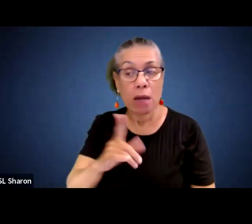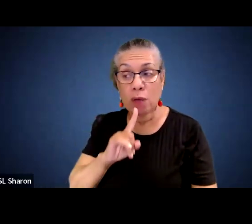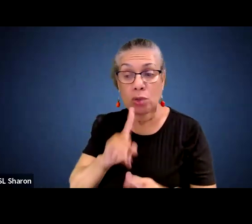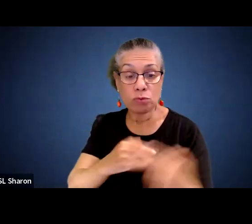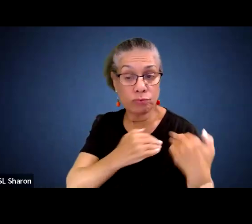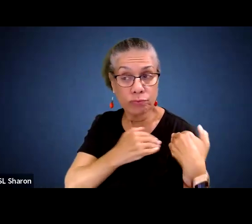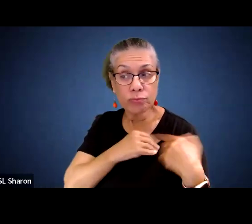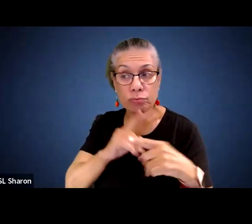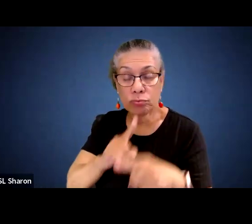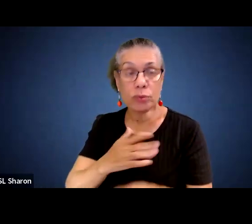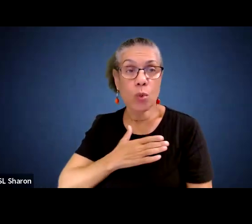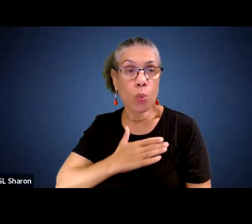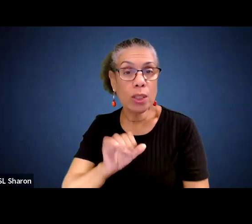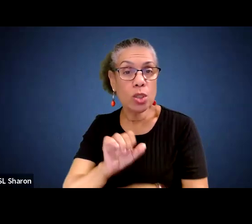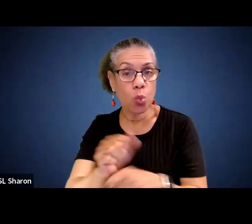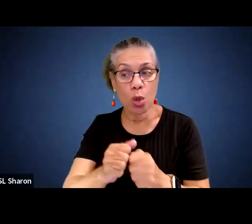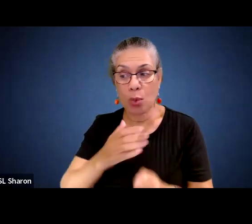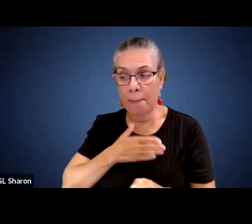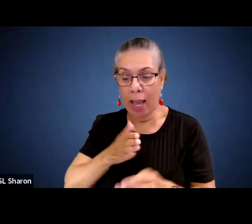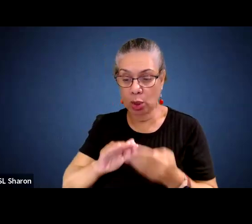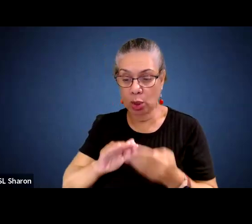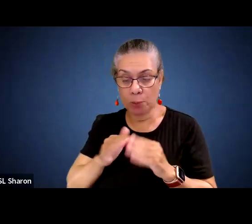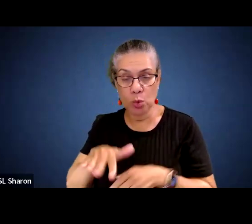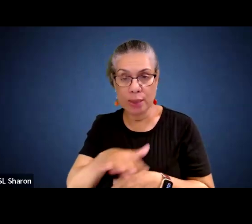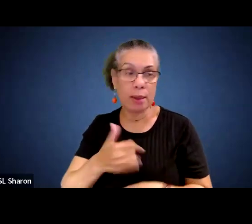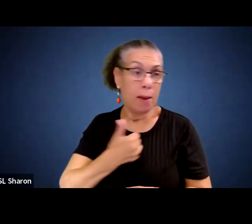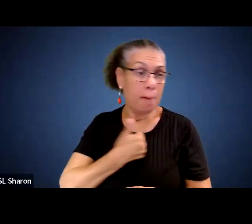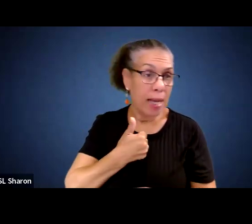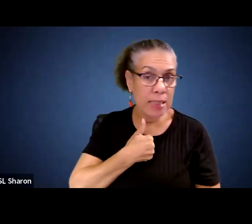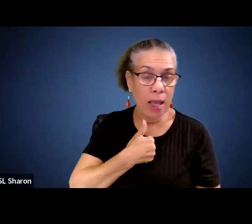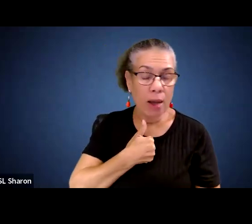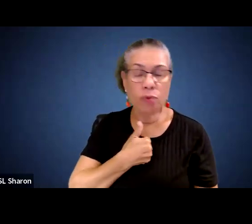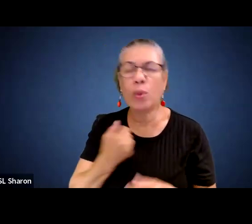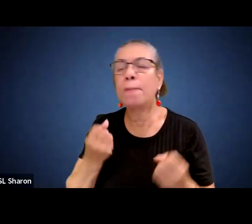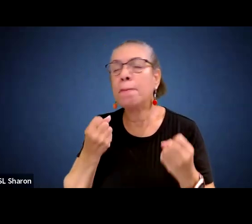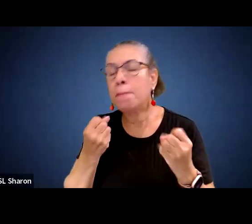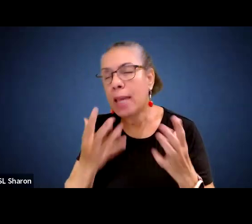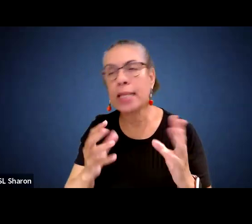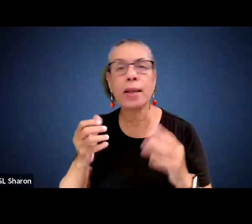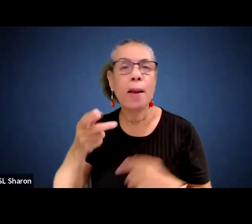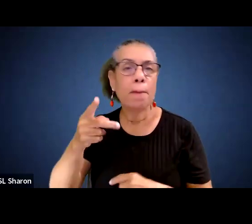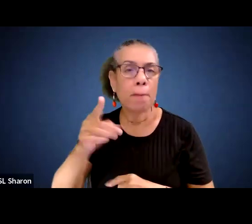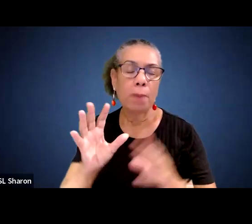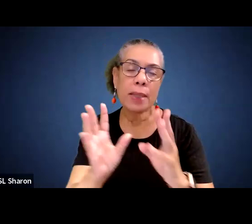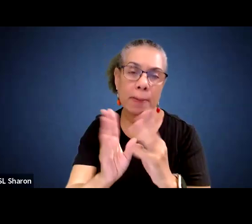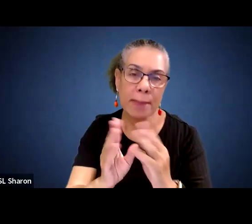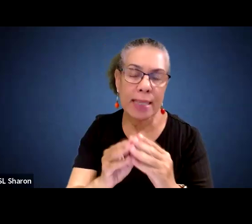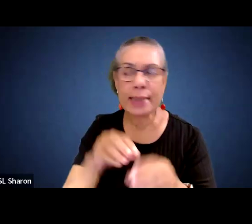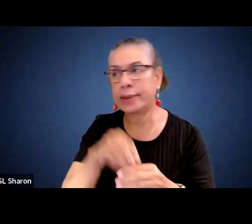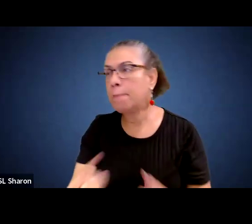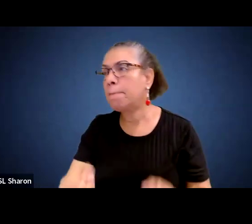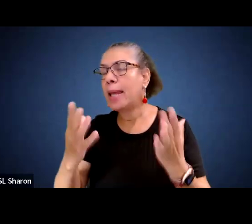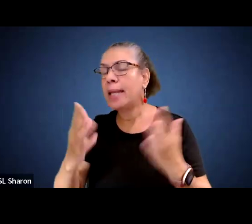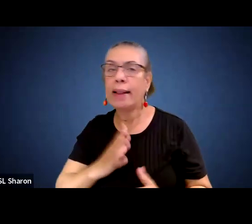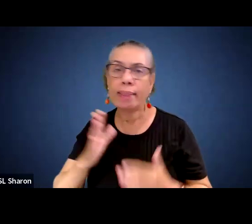willing to work with my neighborhood, my neighbors, myself, across multiple public meetings in living rooms and at